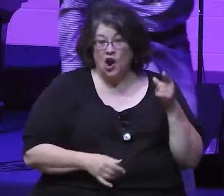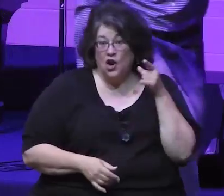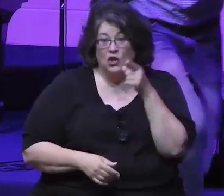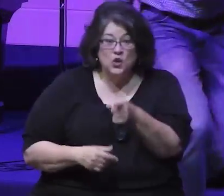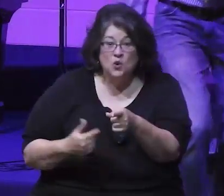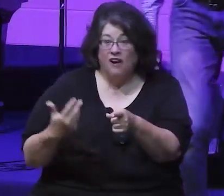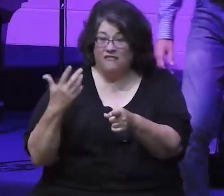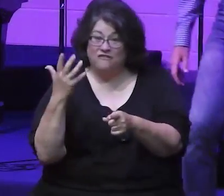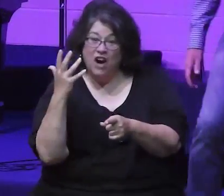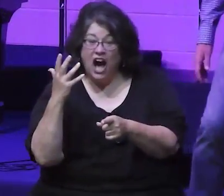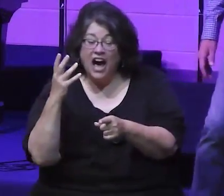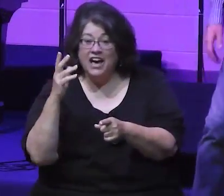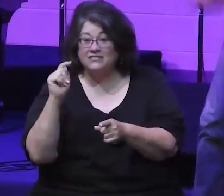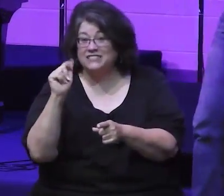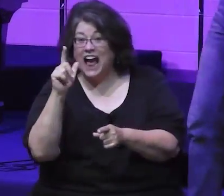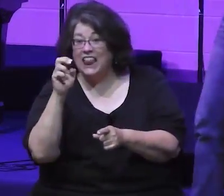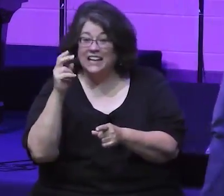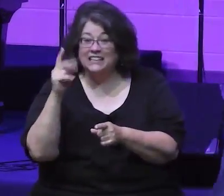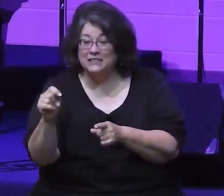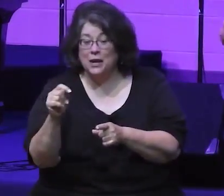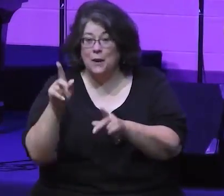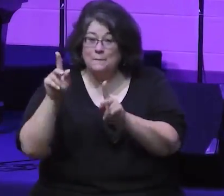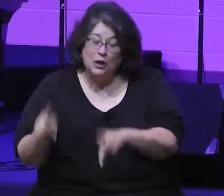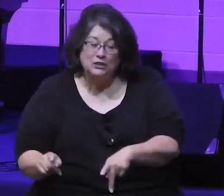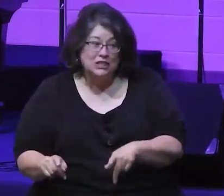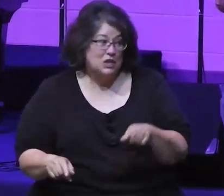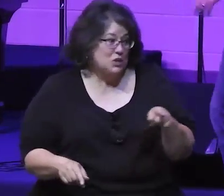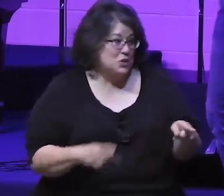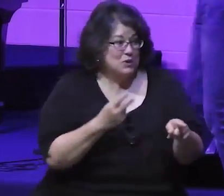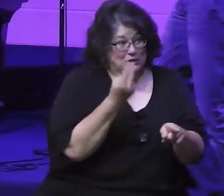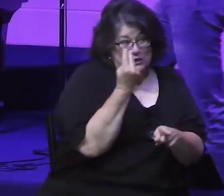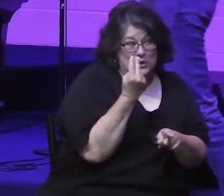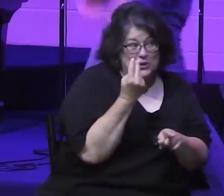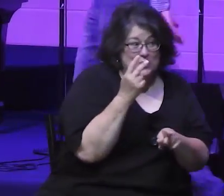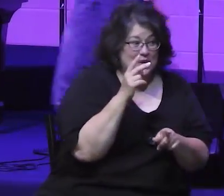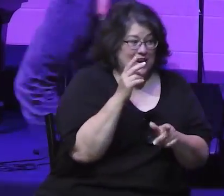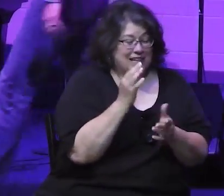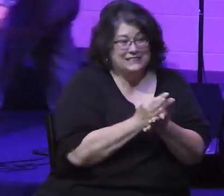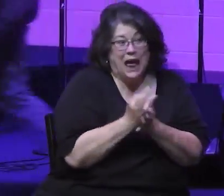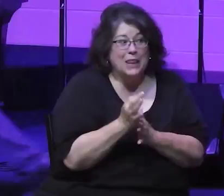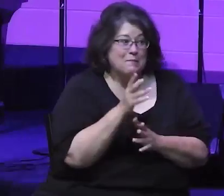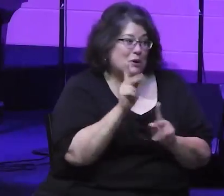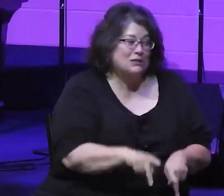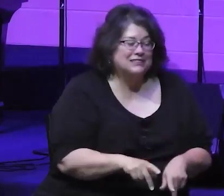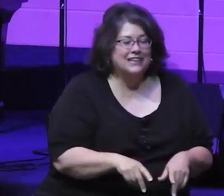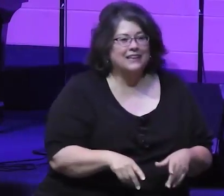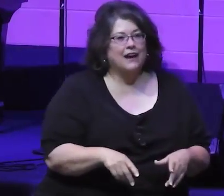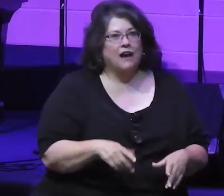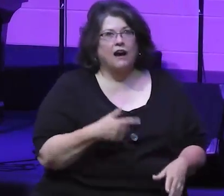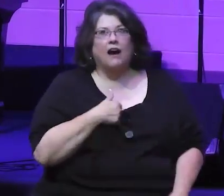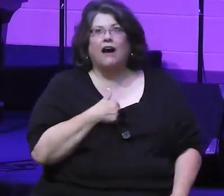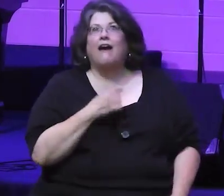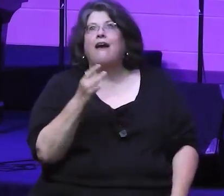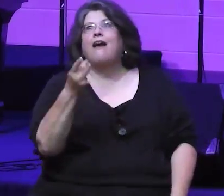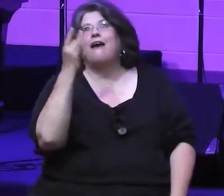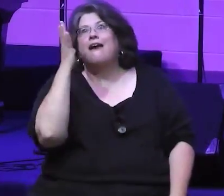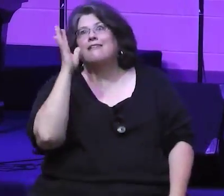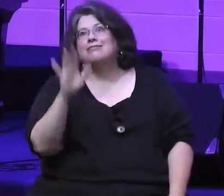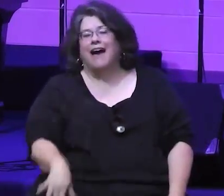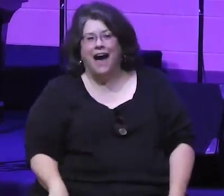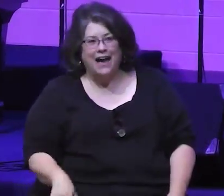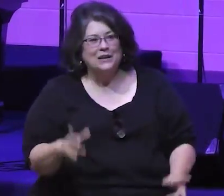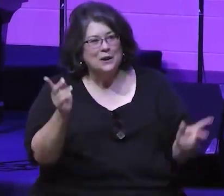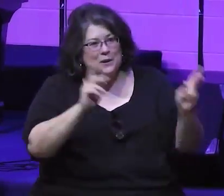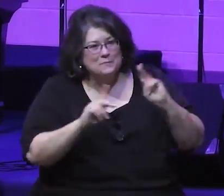5-talent person or a 2-talent person? I can't even do it with a straight face. It drives me nuts every time I hear it. Or are you a